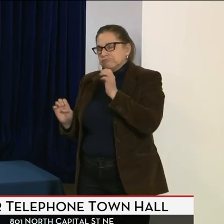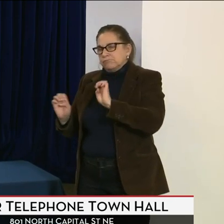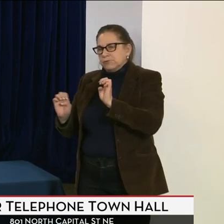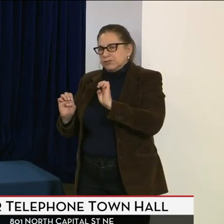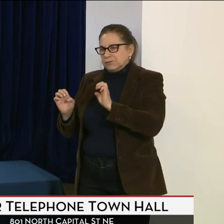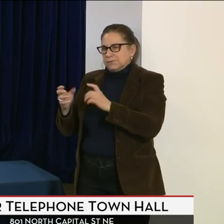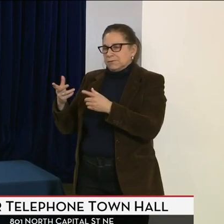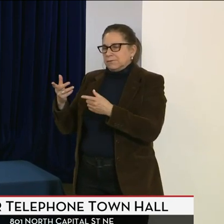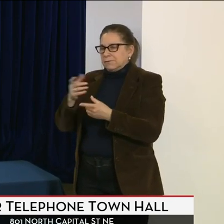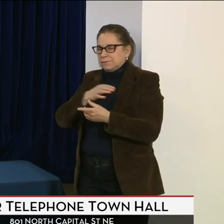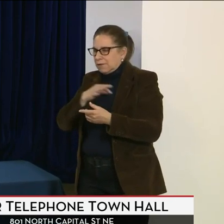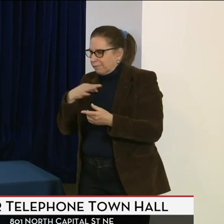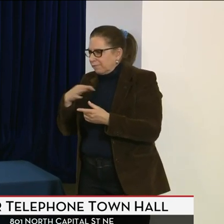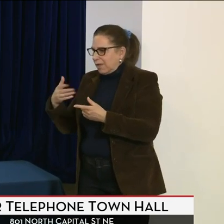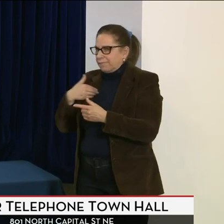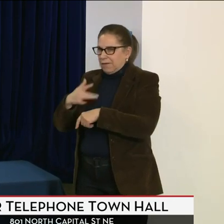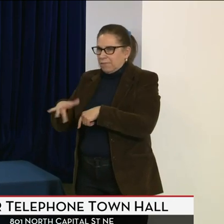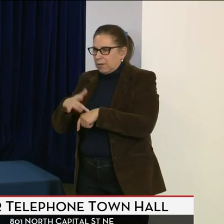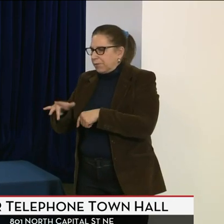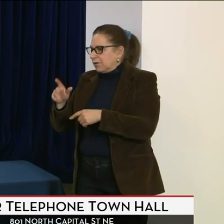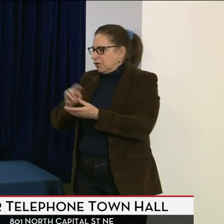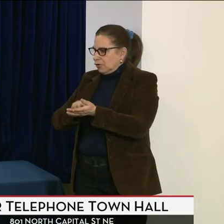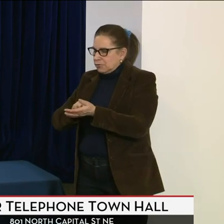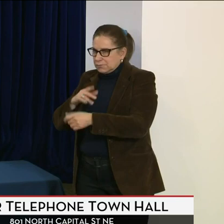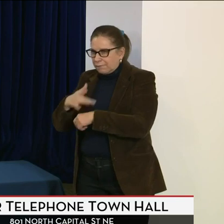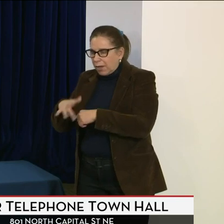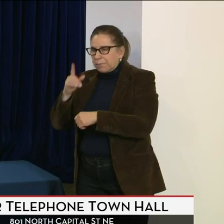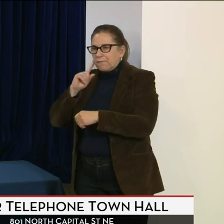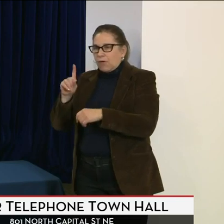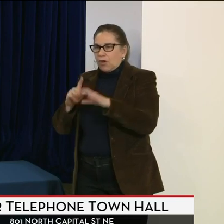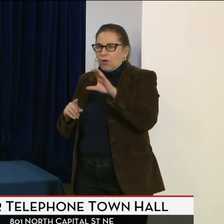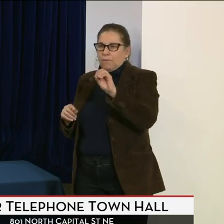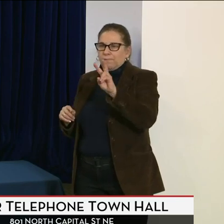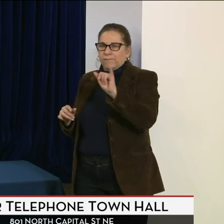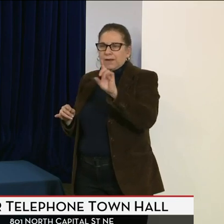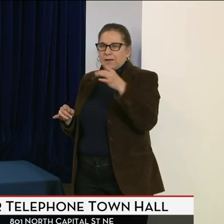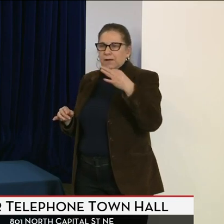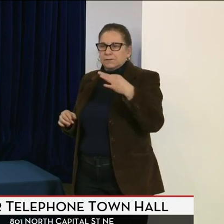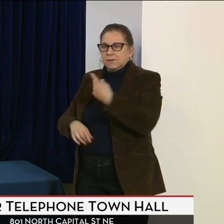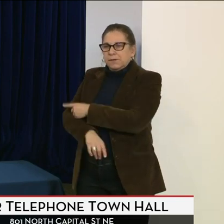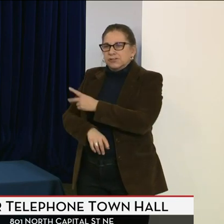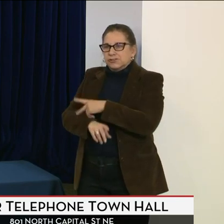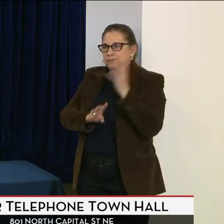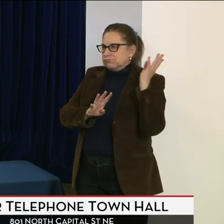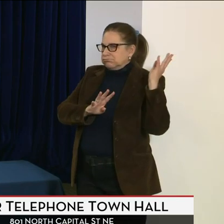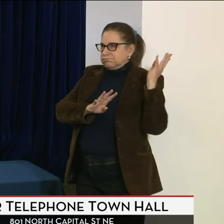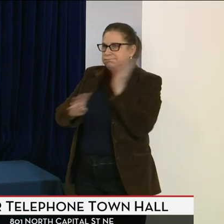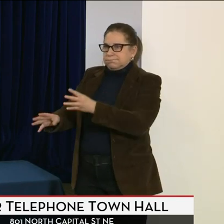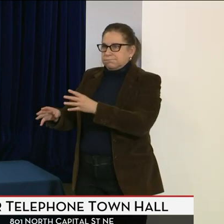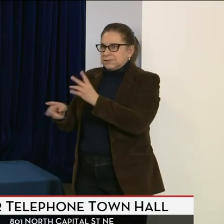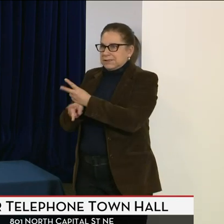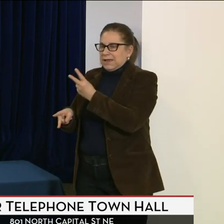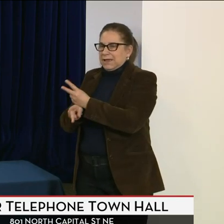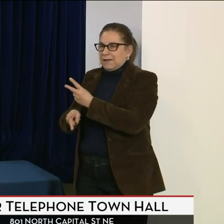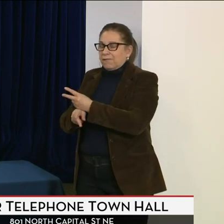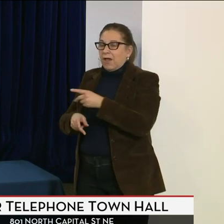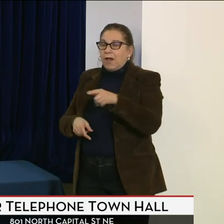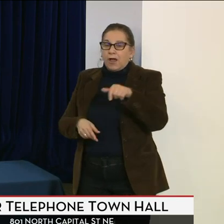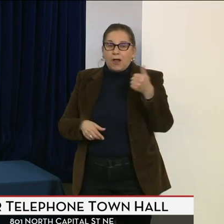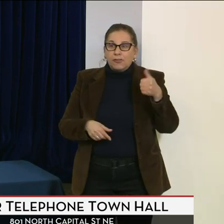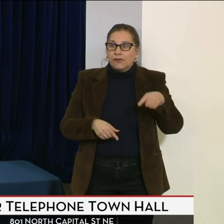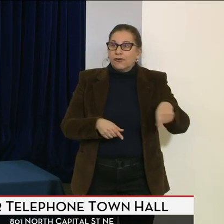of patients who were in the hospital for elective procedures, and making more intensive care unit beds available,